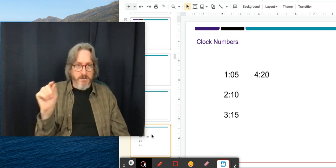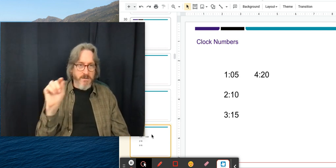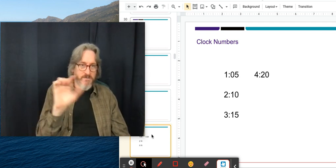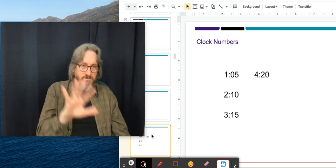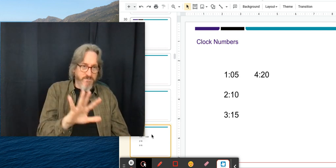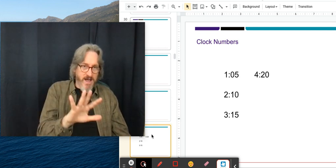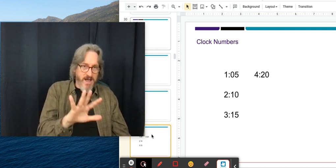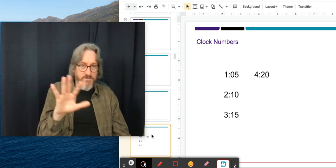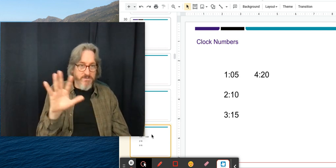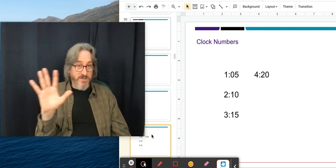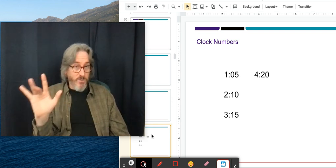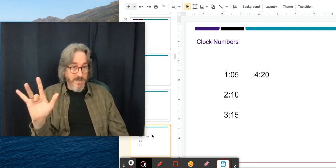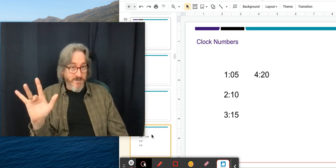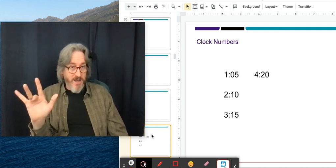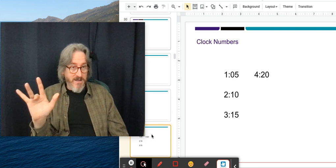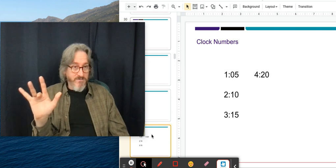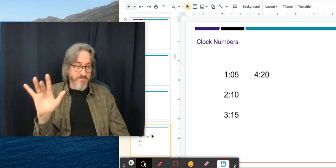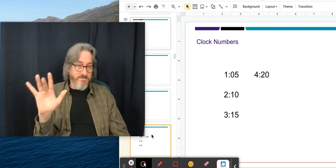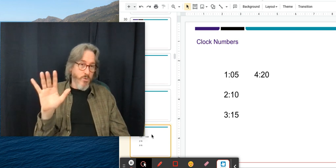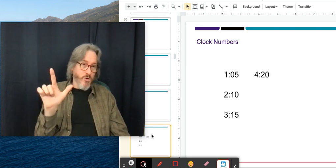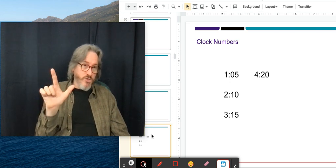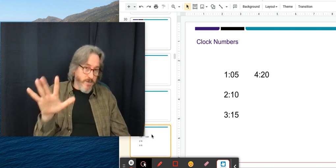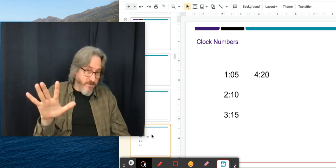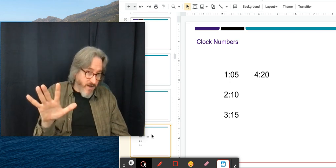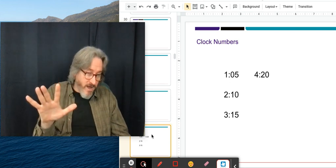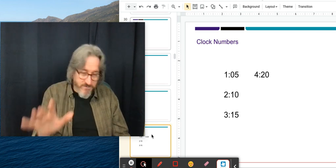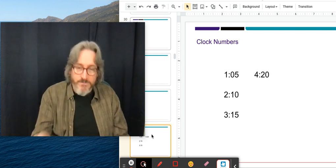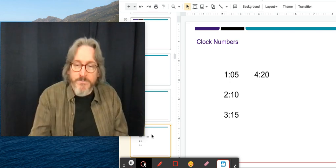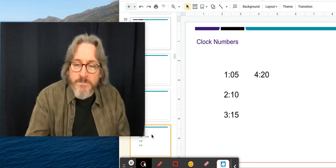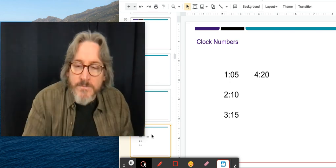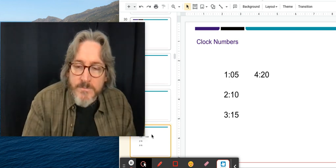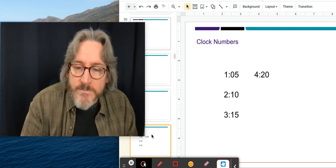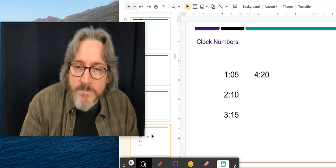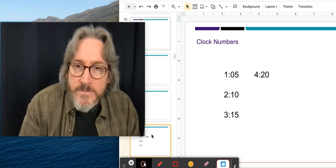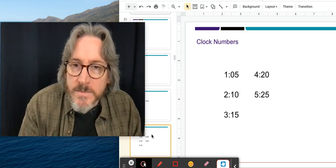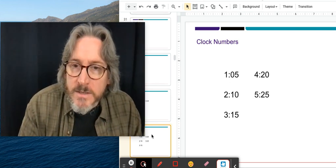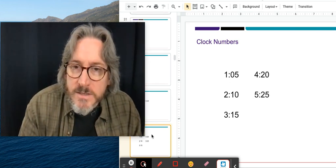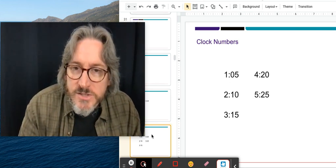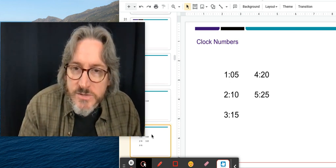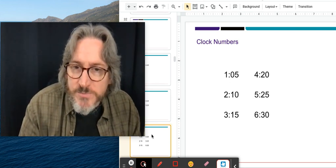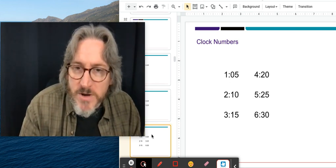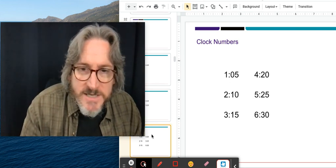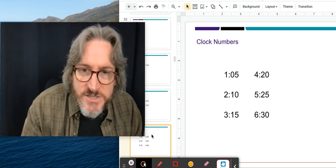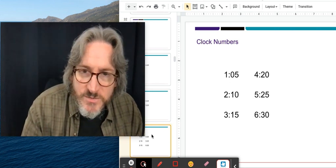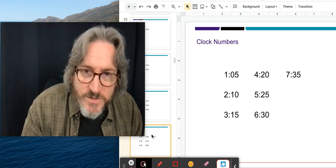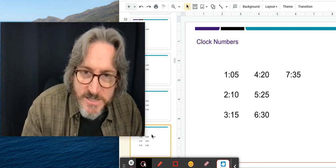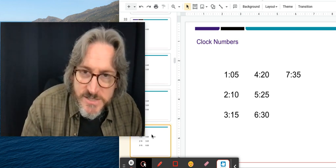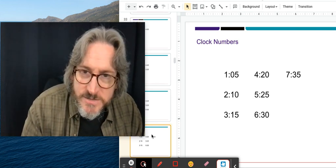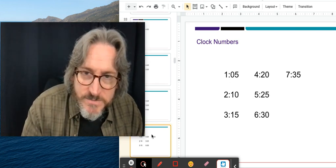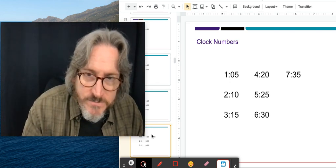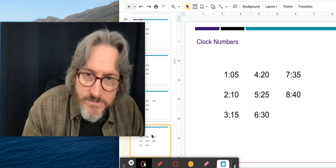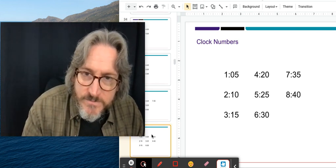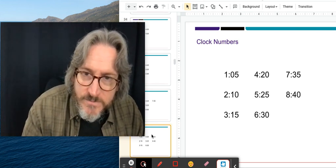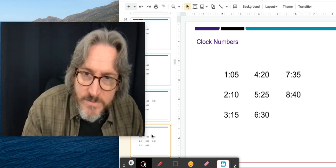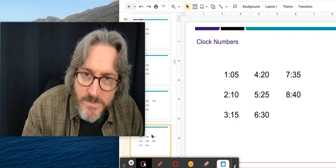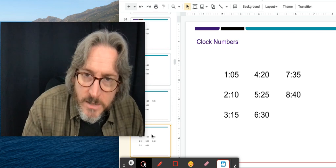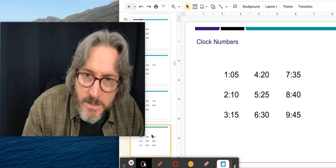4:20, 5:25, or 25. So just practice through these.